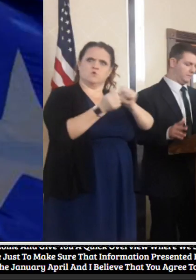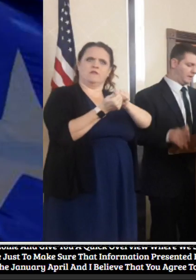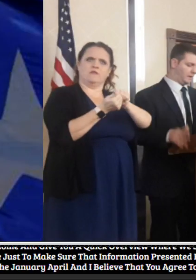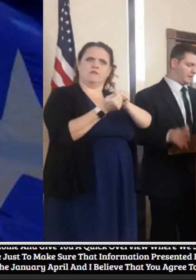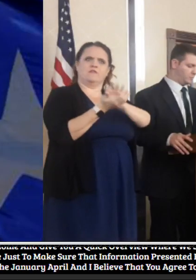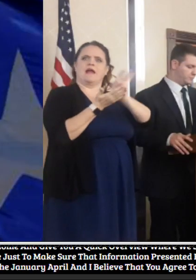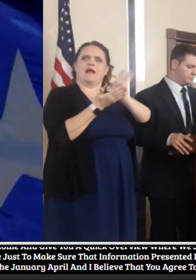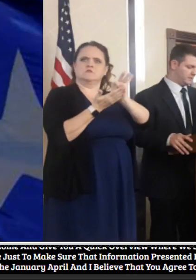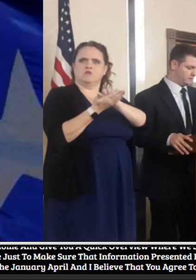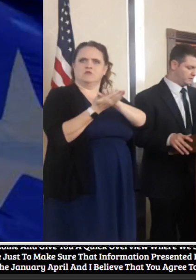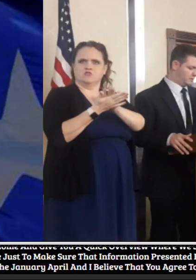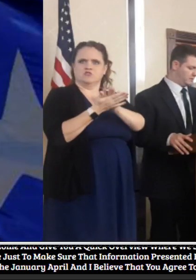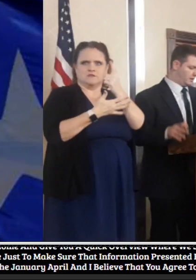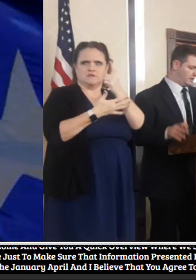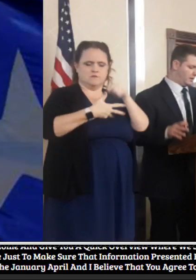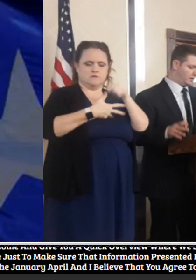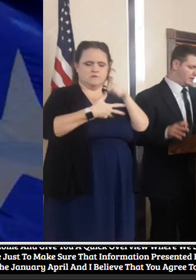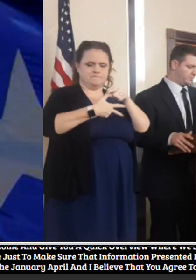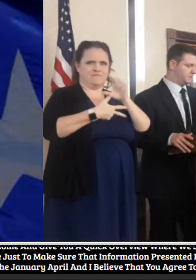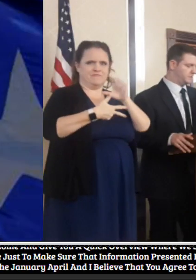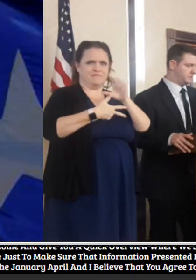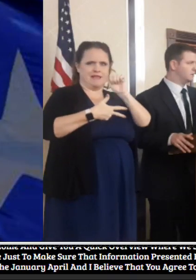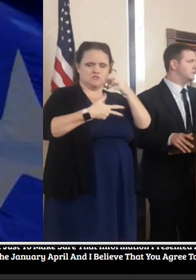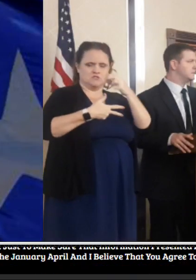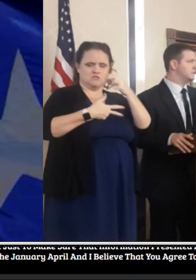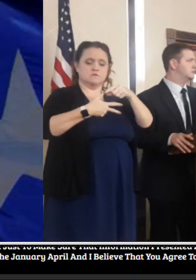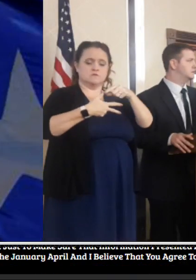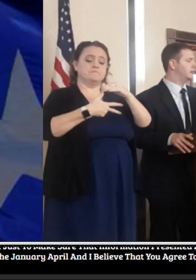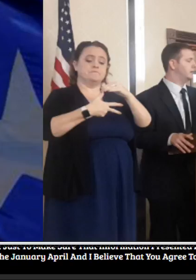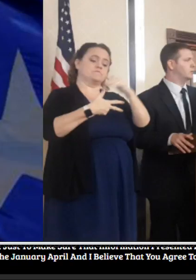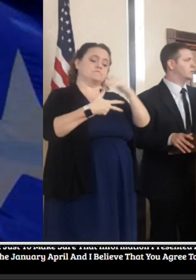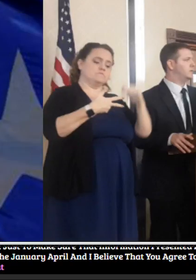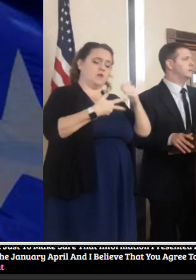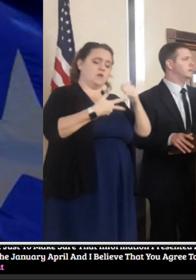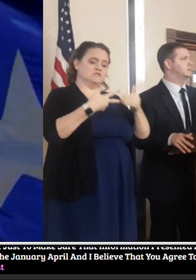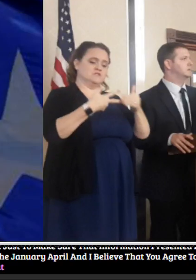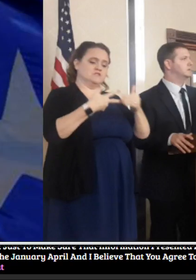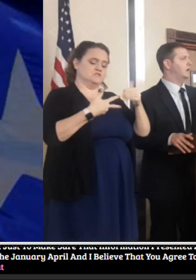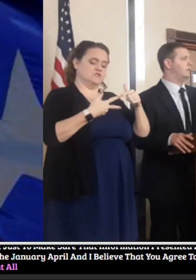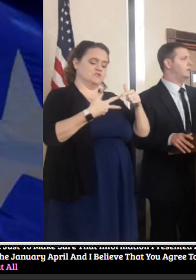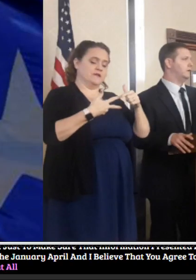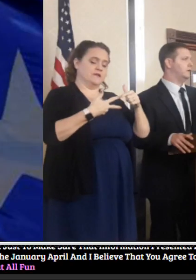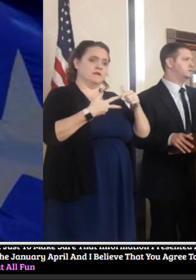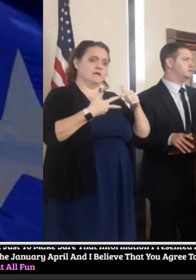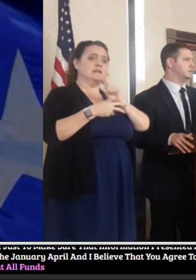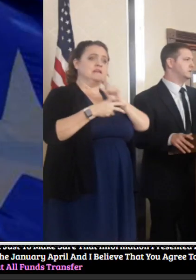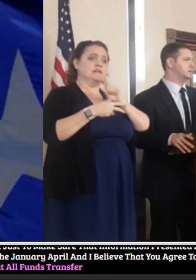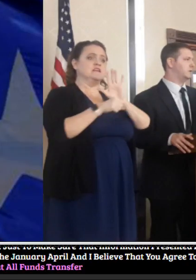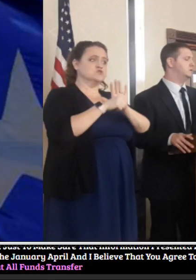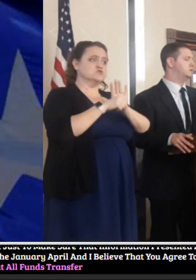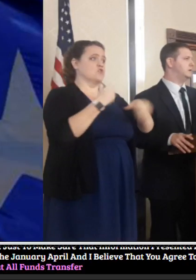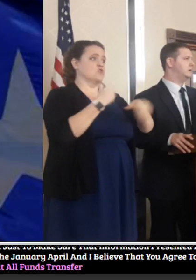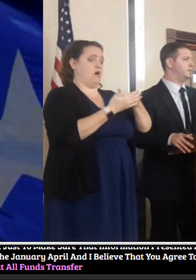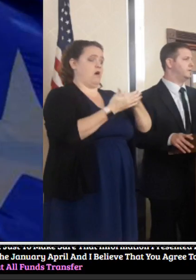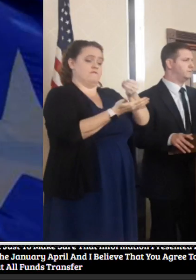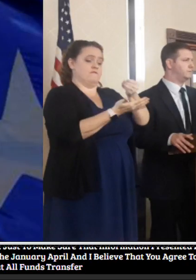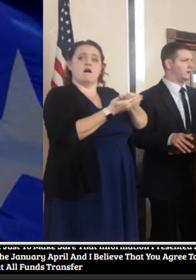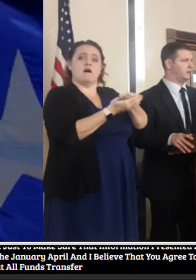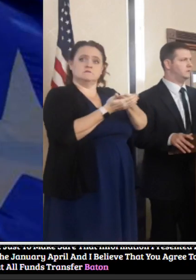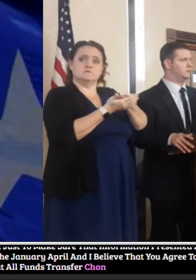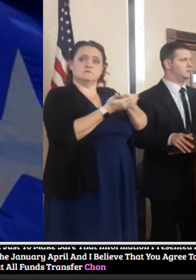was one procedure. The other procedure is to make sure that all funds transferred to the convention